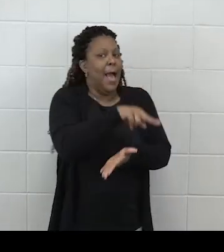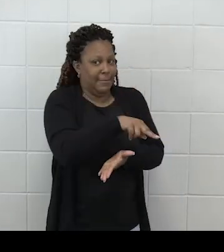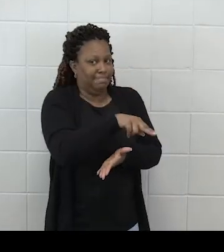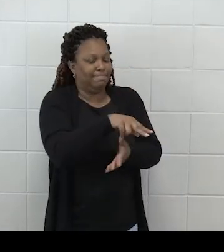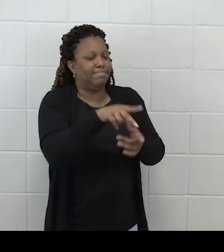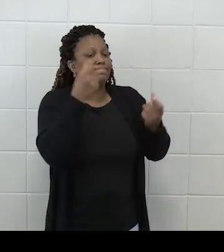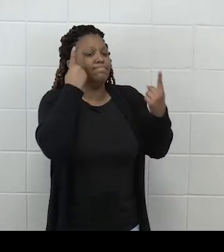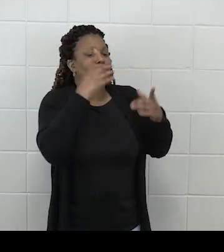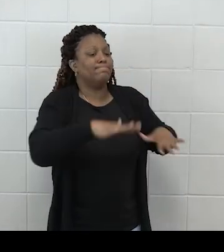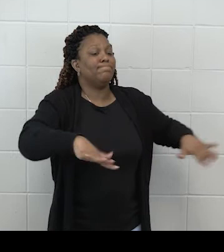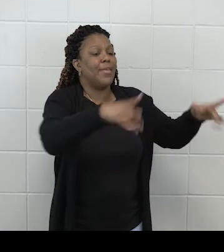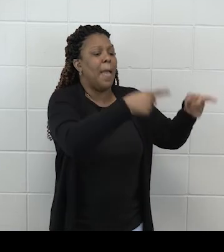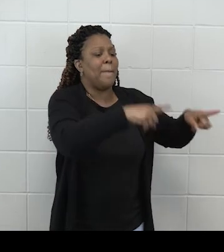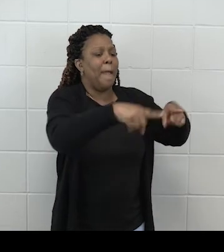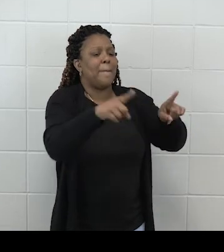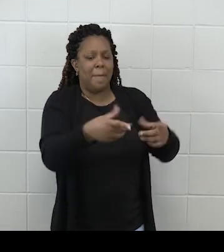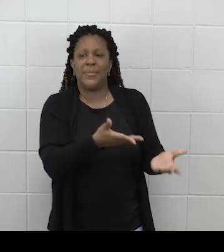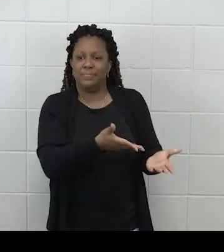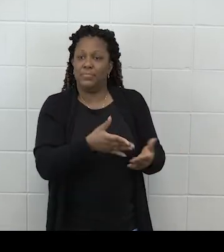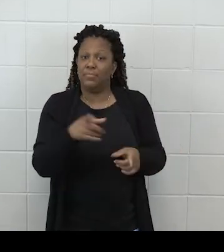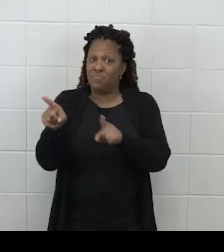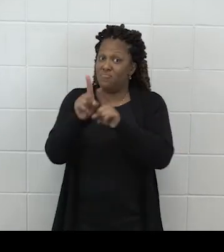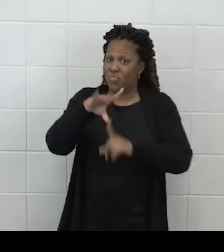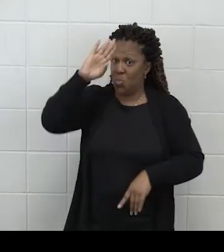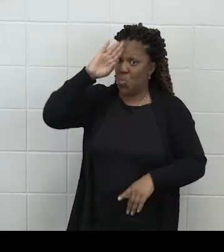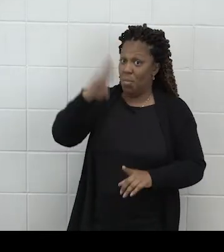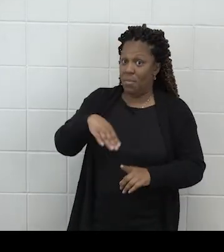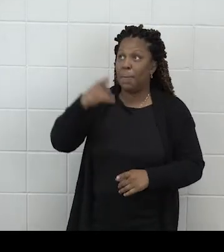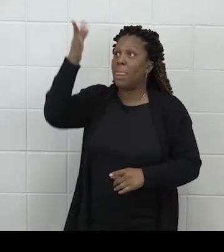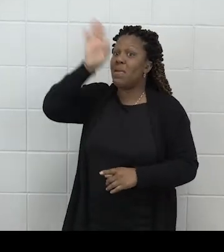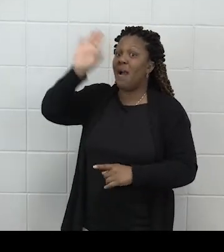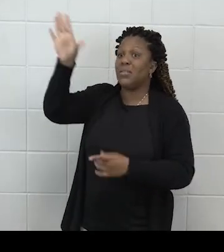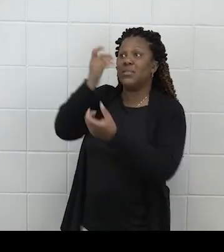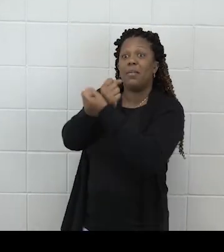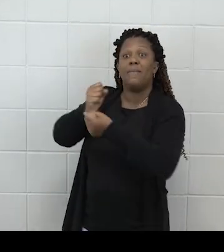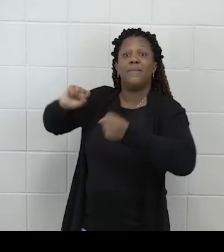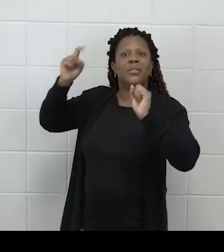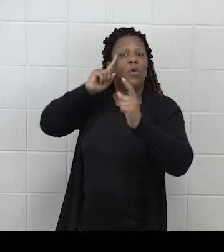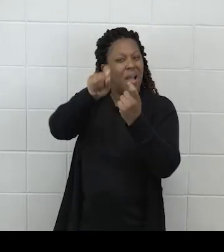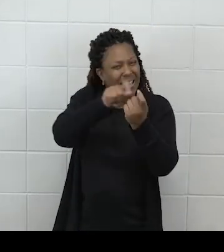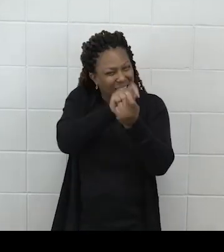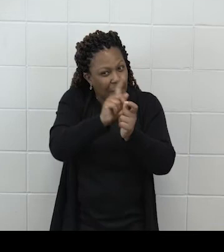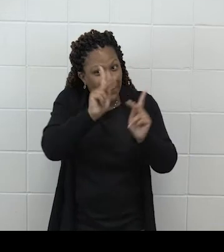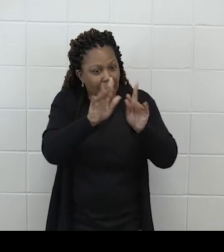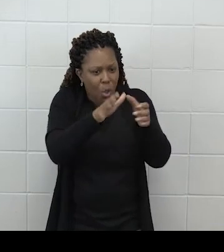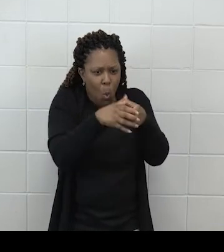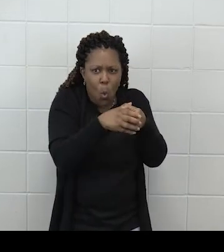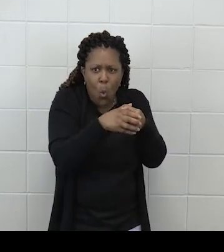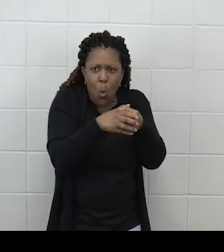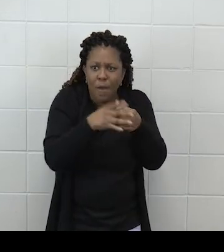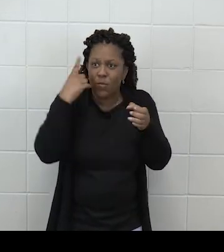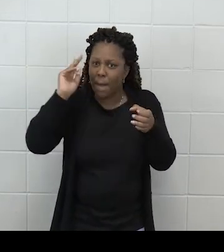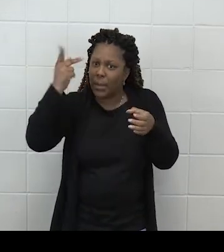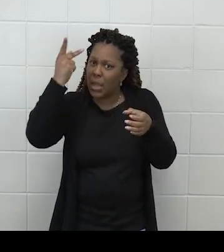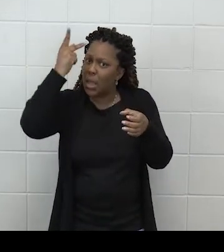for all of God's people. It's not for political gain, but to gain the whole world. It's not to draw a line